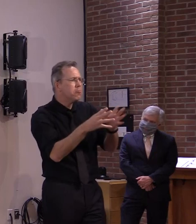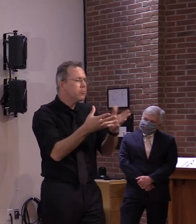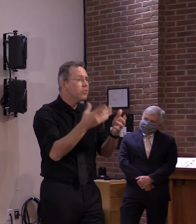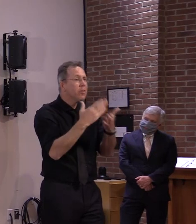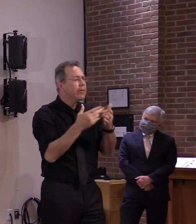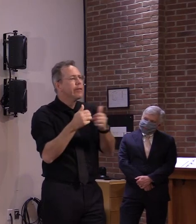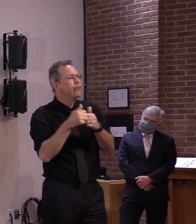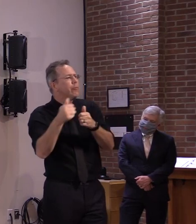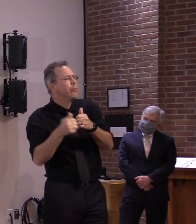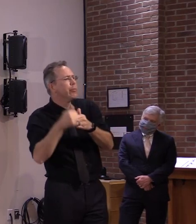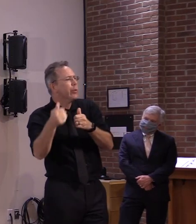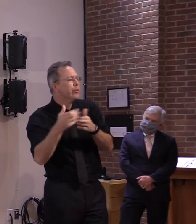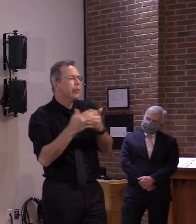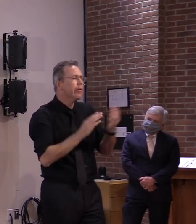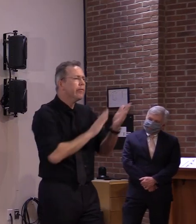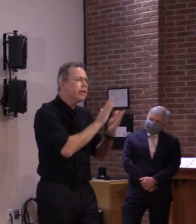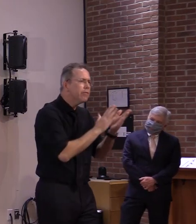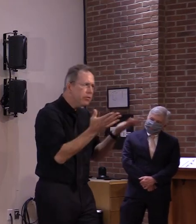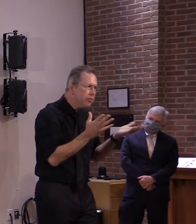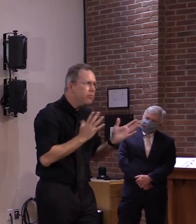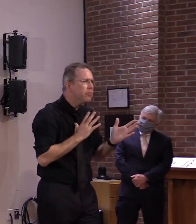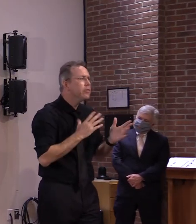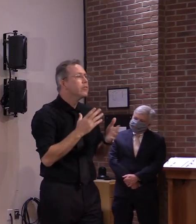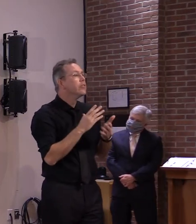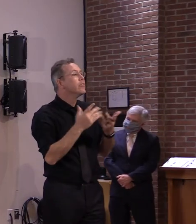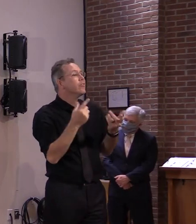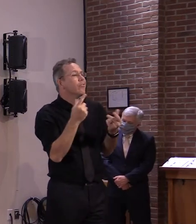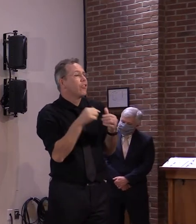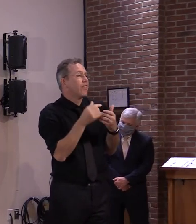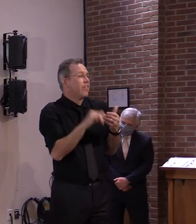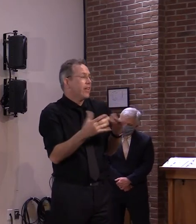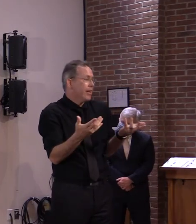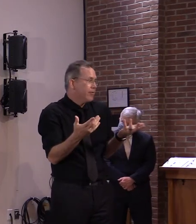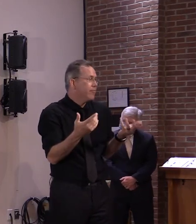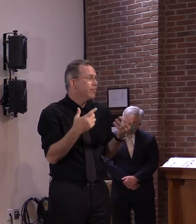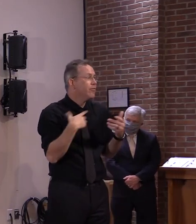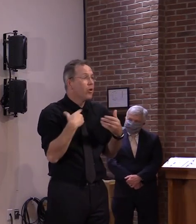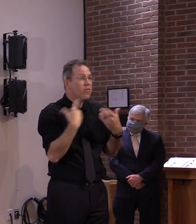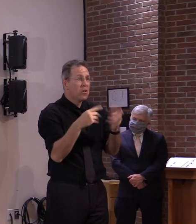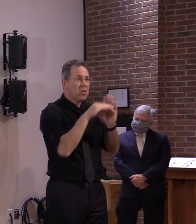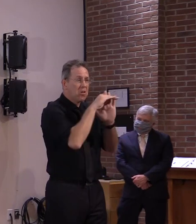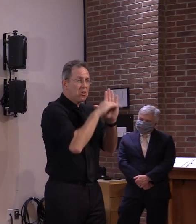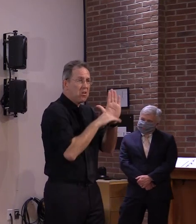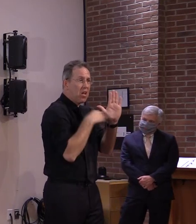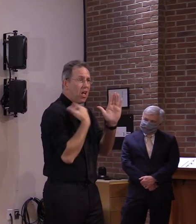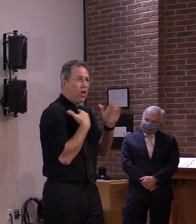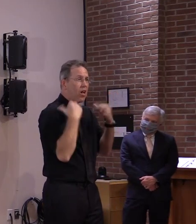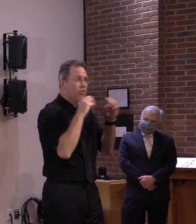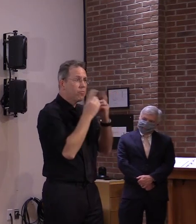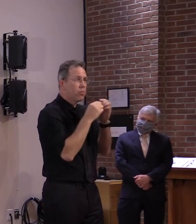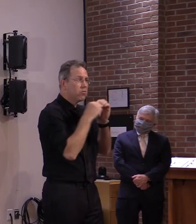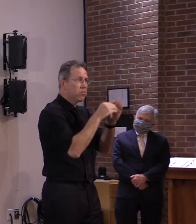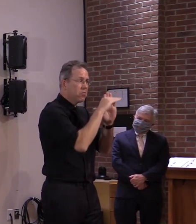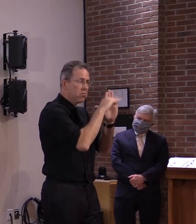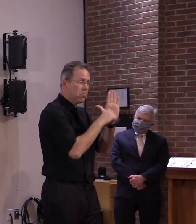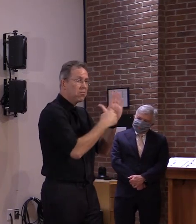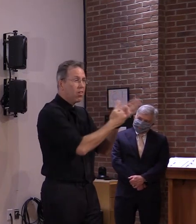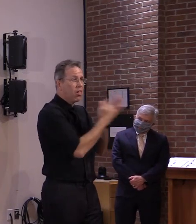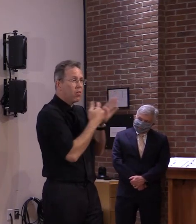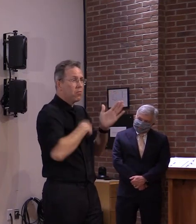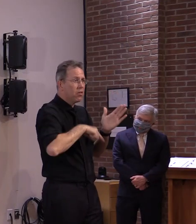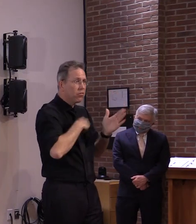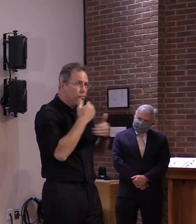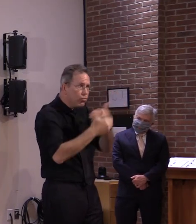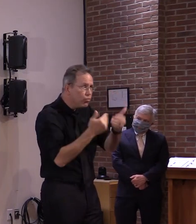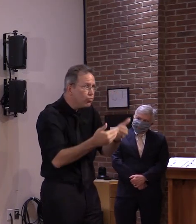was once again crafted with the help of our health department and our infectious disease experts at UVM. And it's fairly comprehensive now,